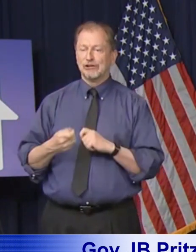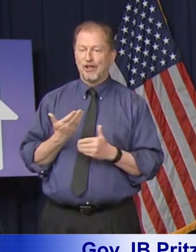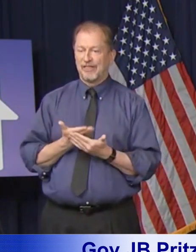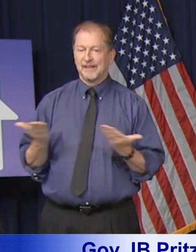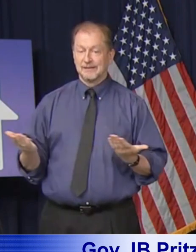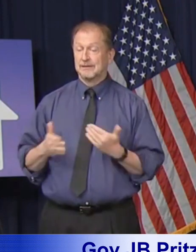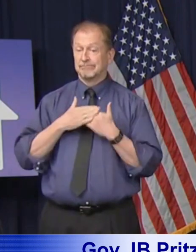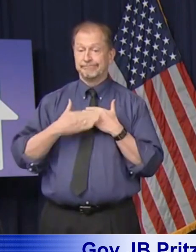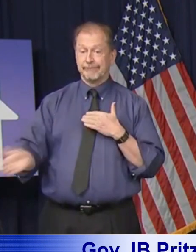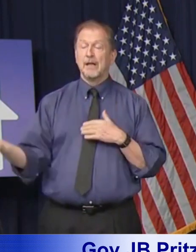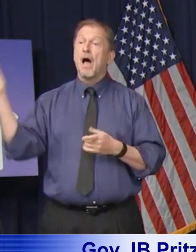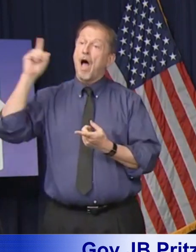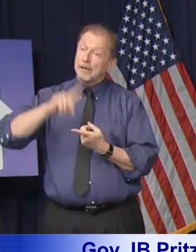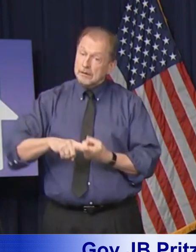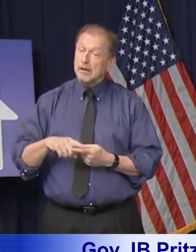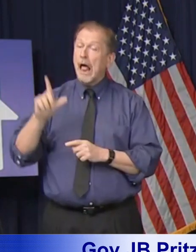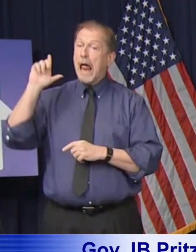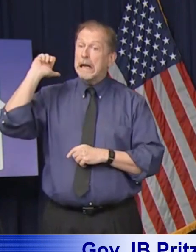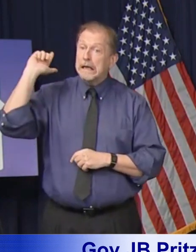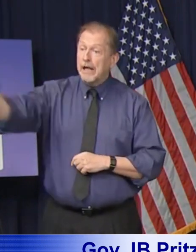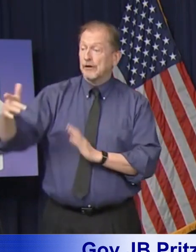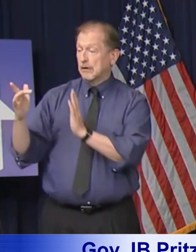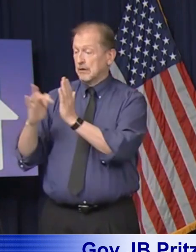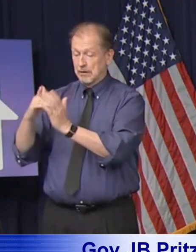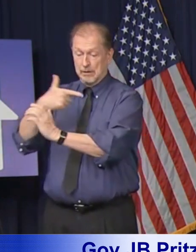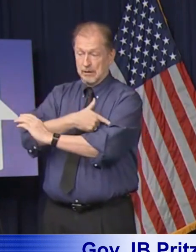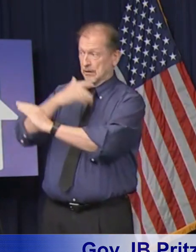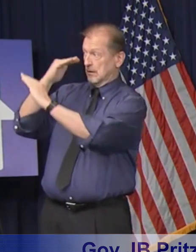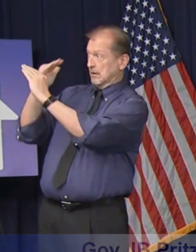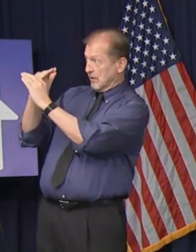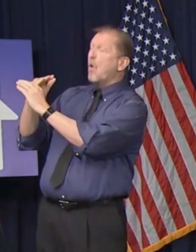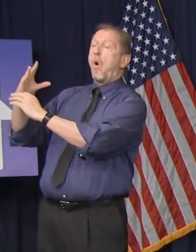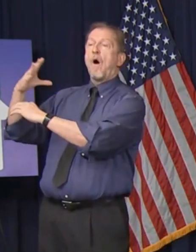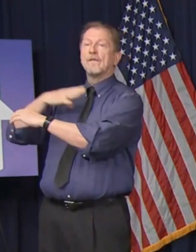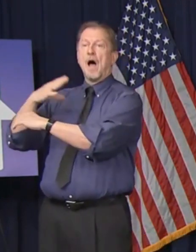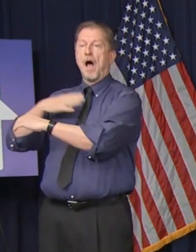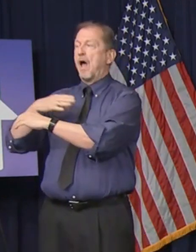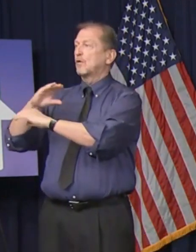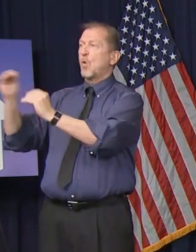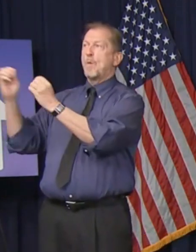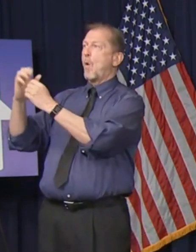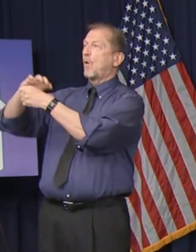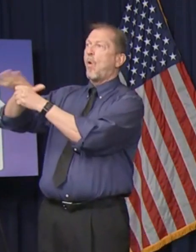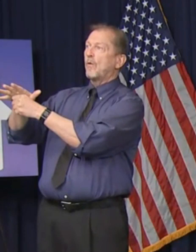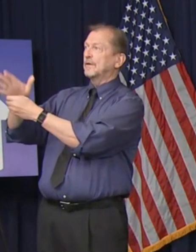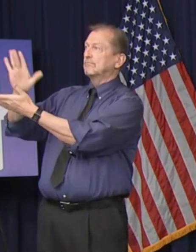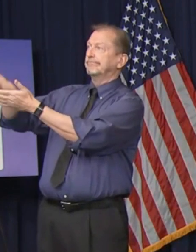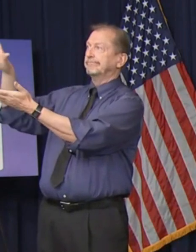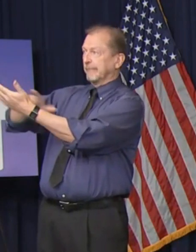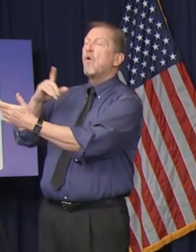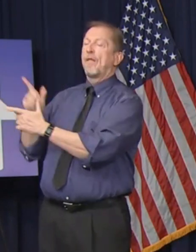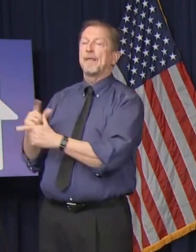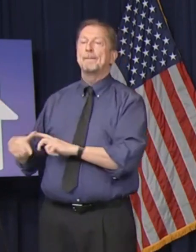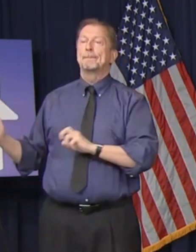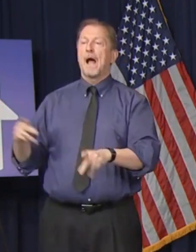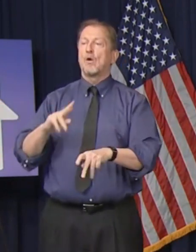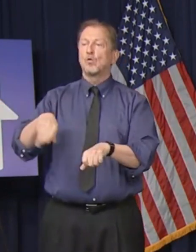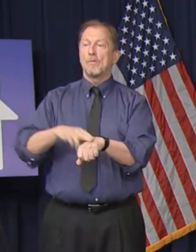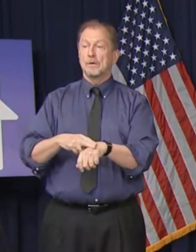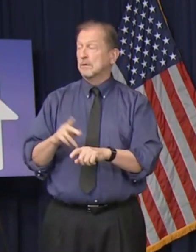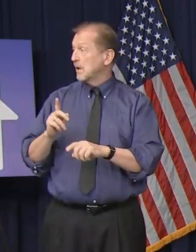can literally rid the, you know, our state and our country and our planet of this scourge